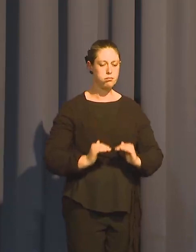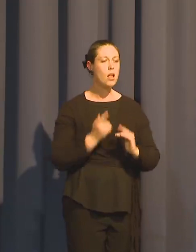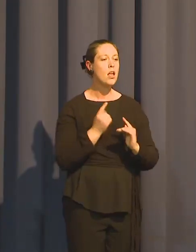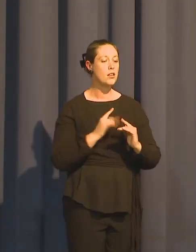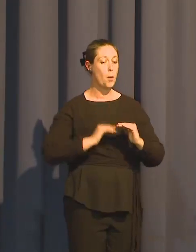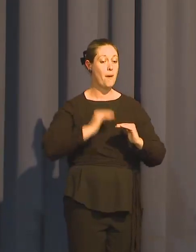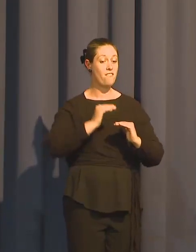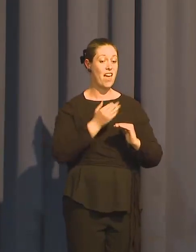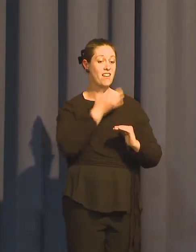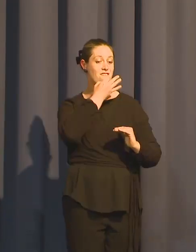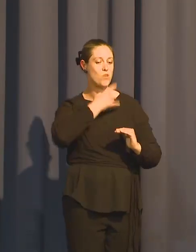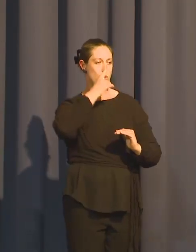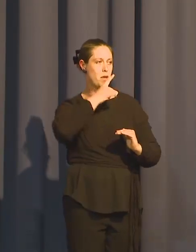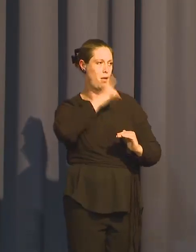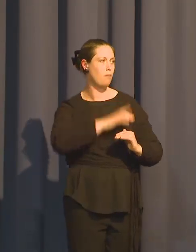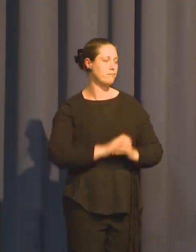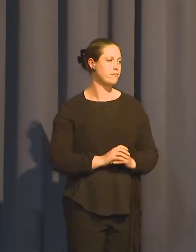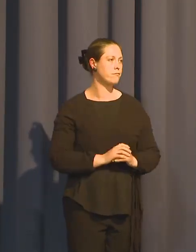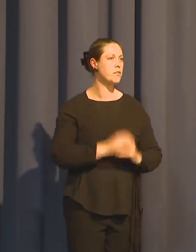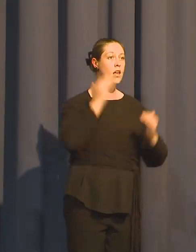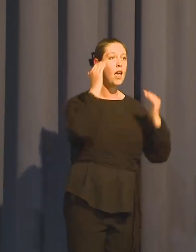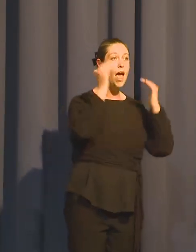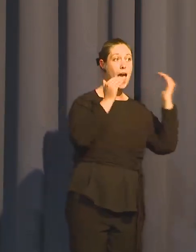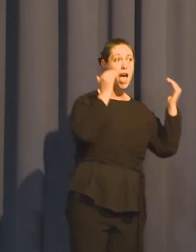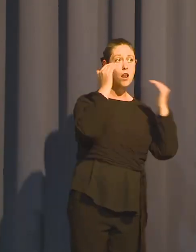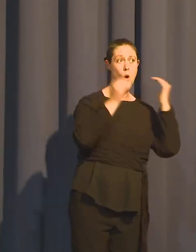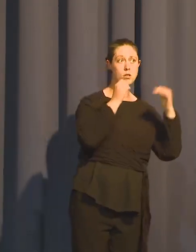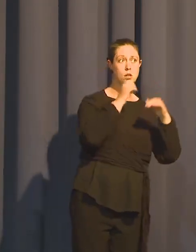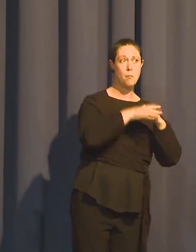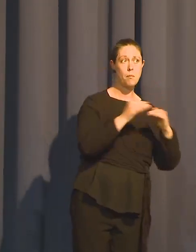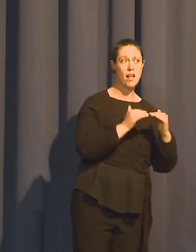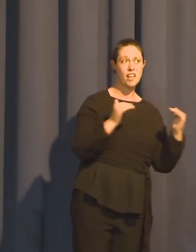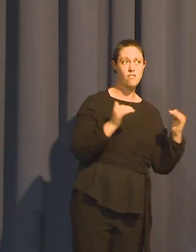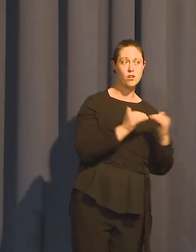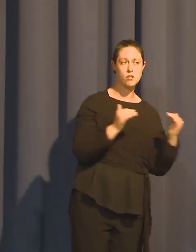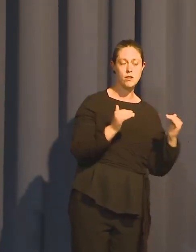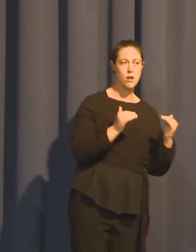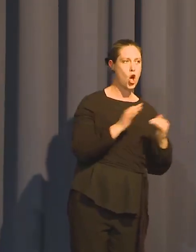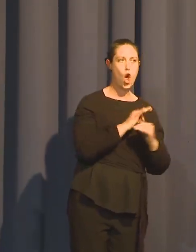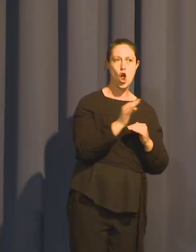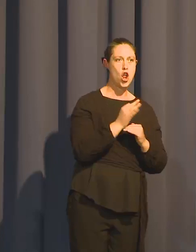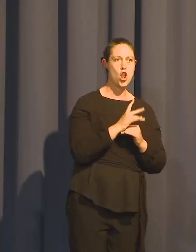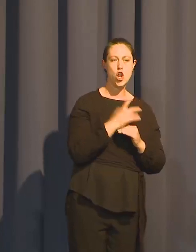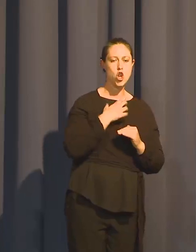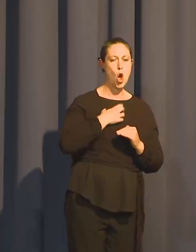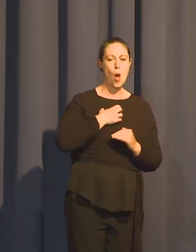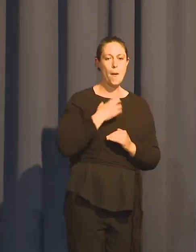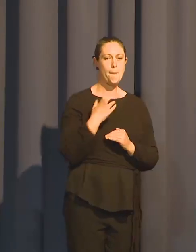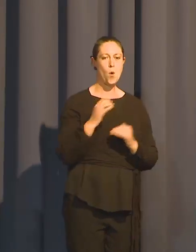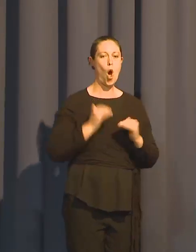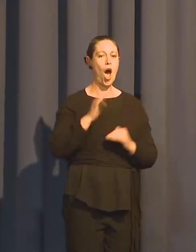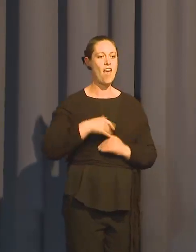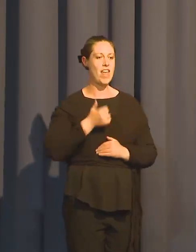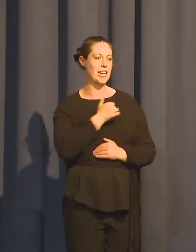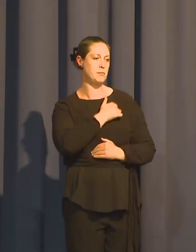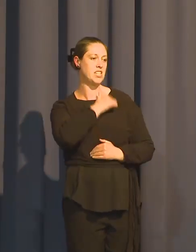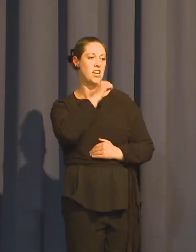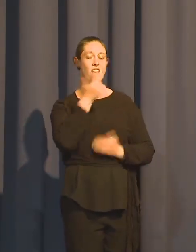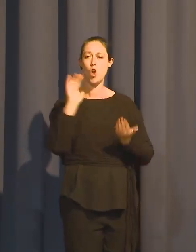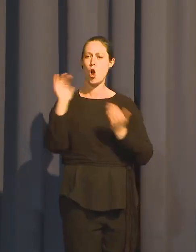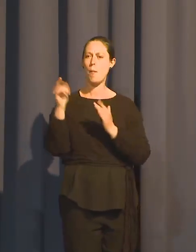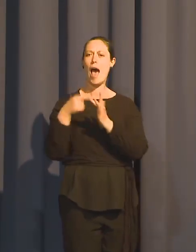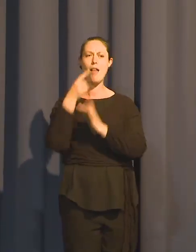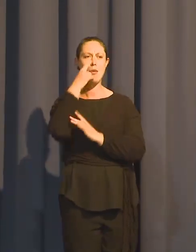Among adults, the blood lead levels in your community were not substantially higher than expected when we compare them to